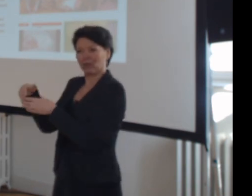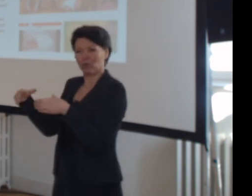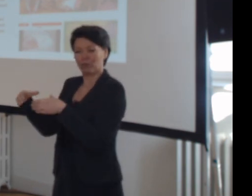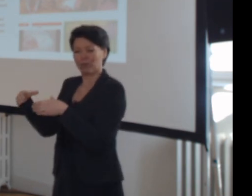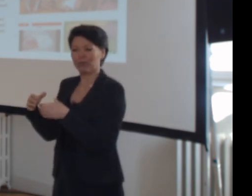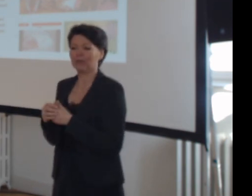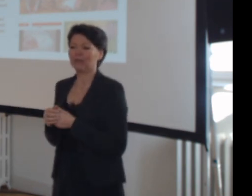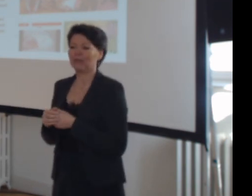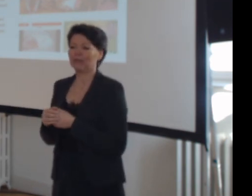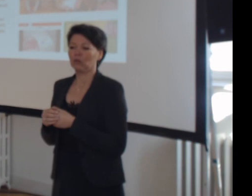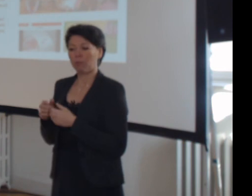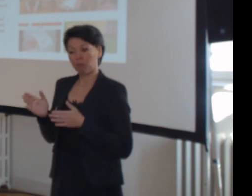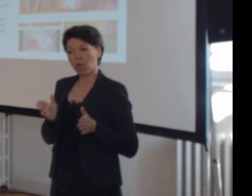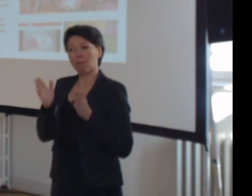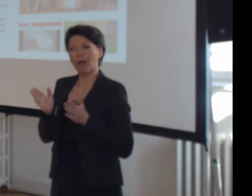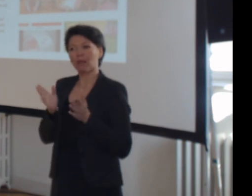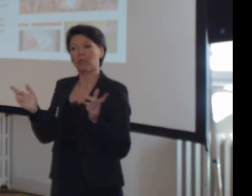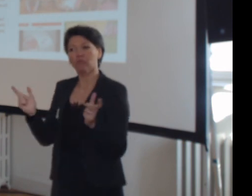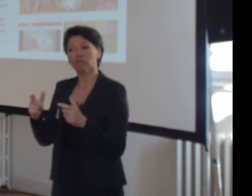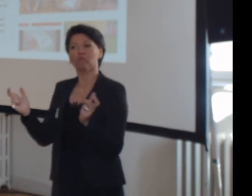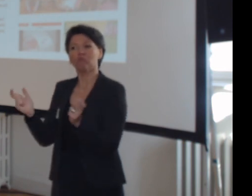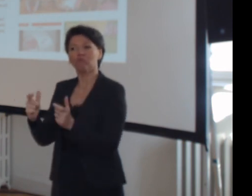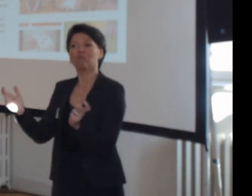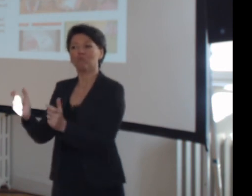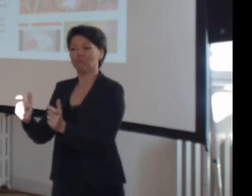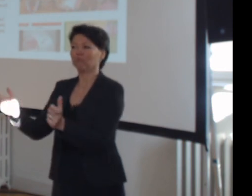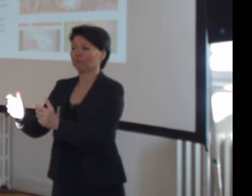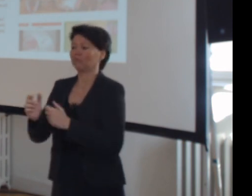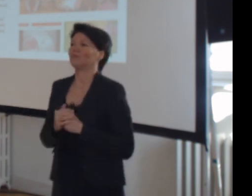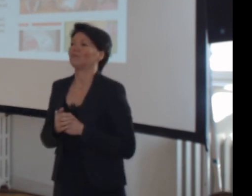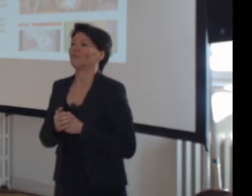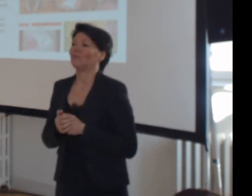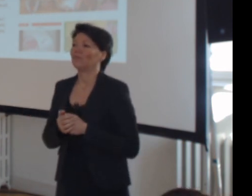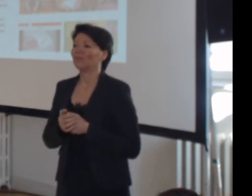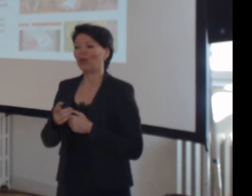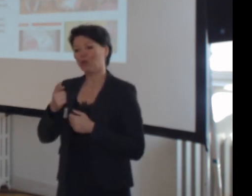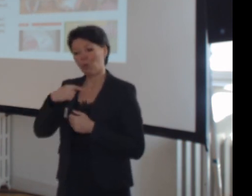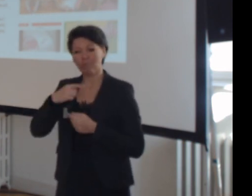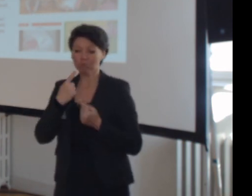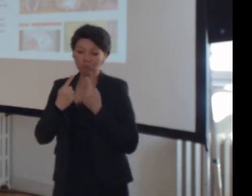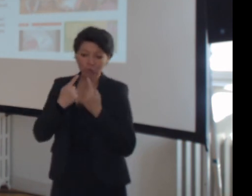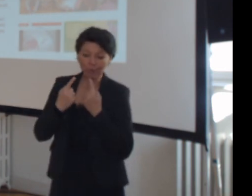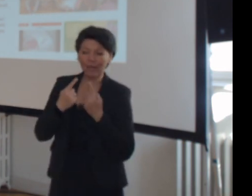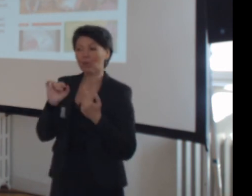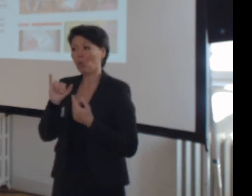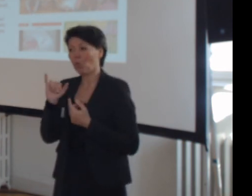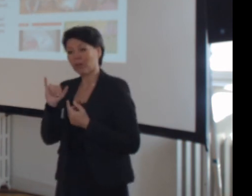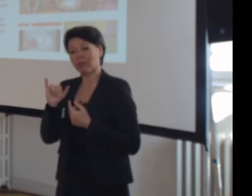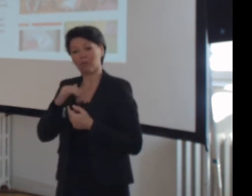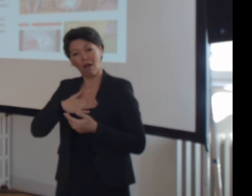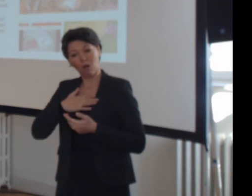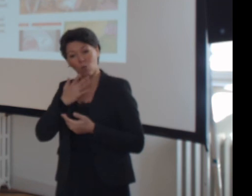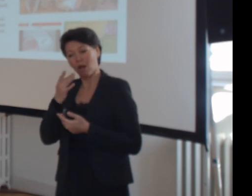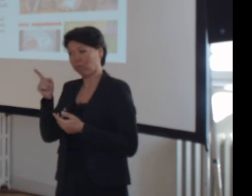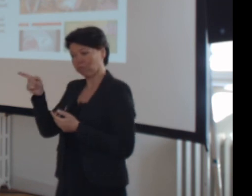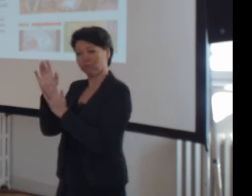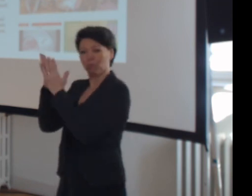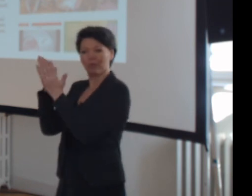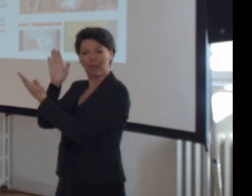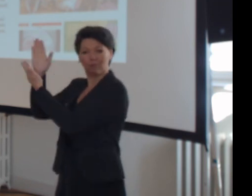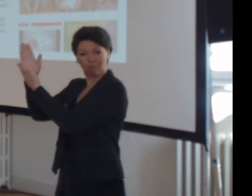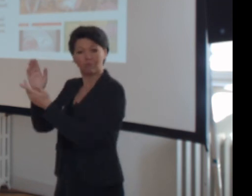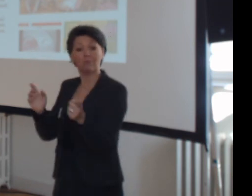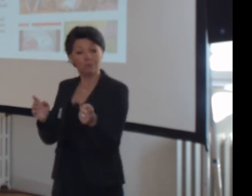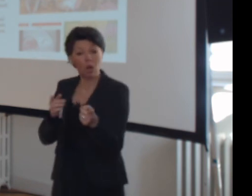we have regular meetings, and we talk about the books these people would like to have in our libraries. And then we go and purchase